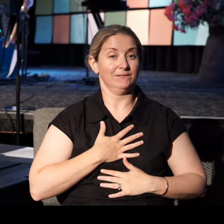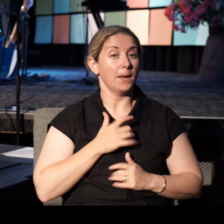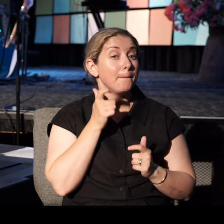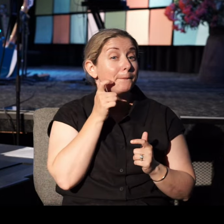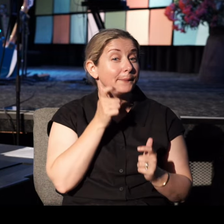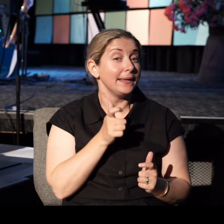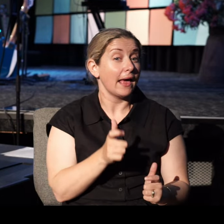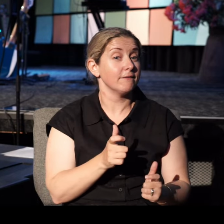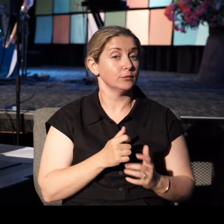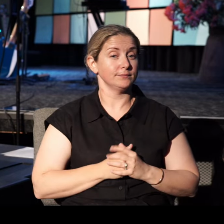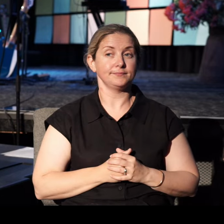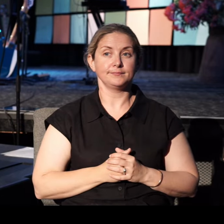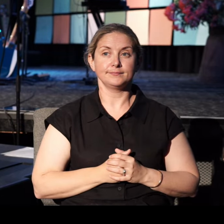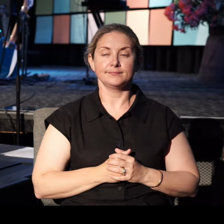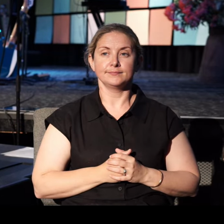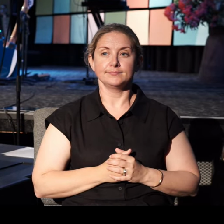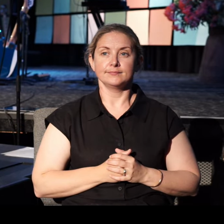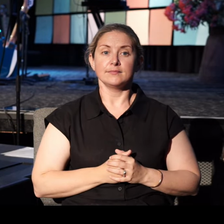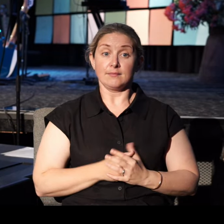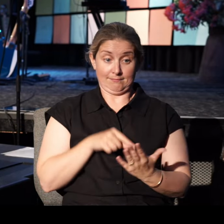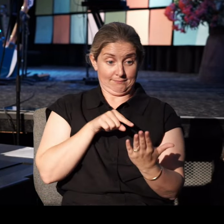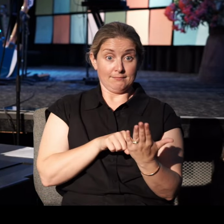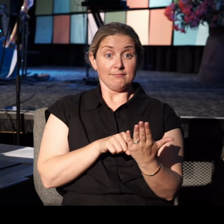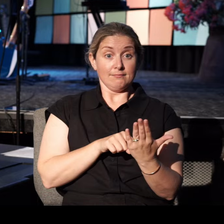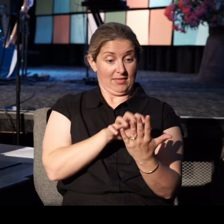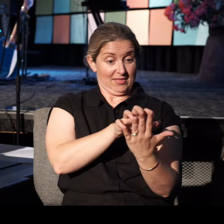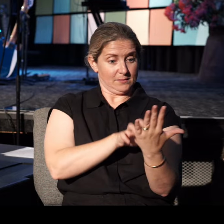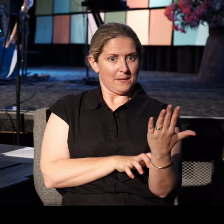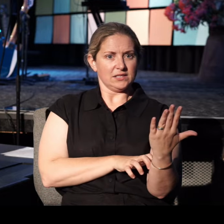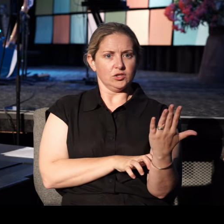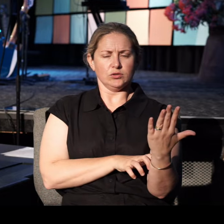The big question for us this morning is, are you a child of God?